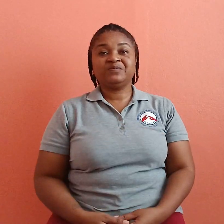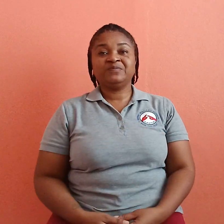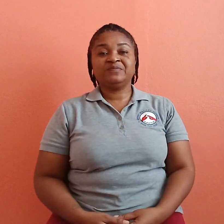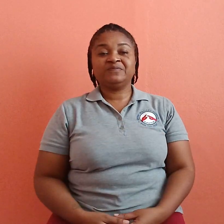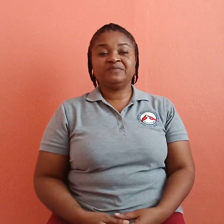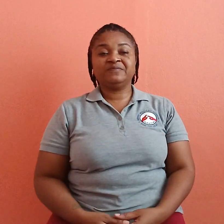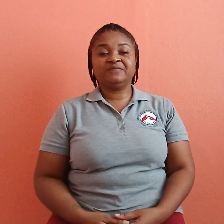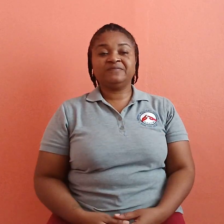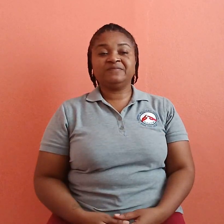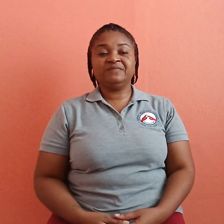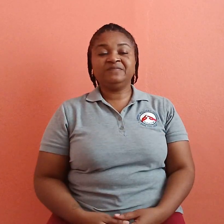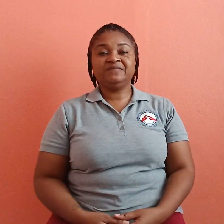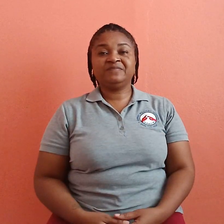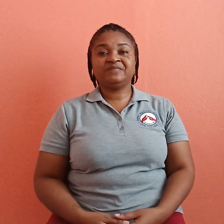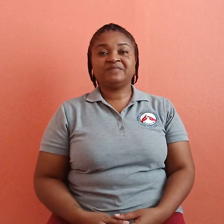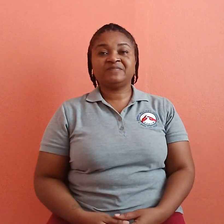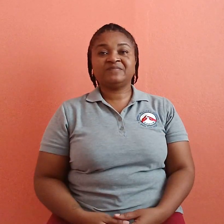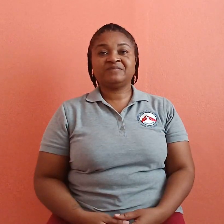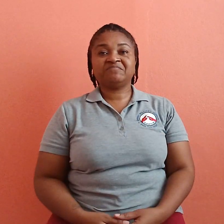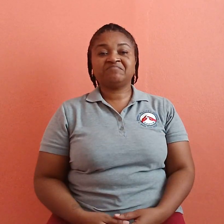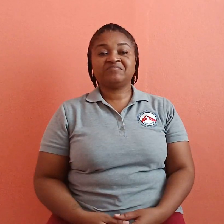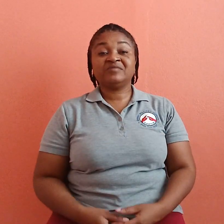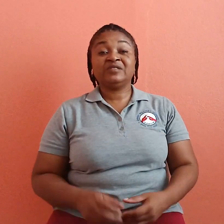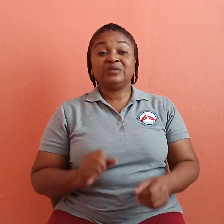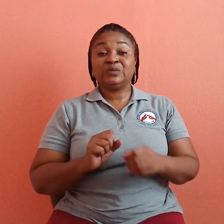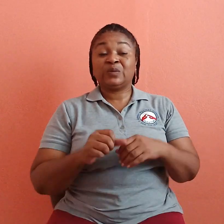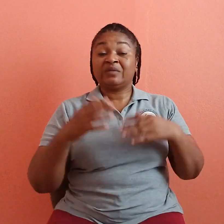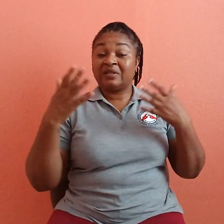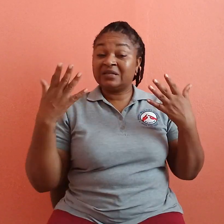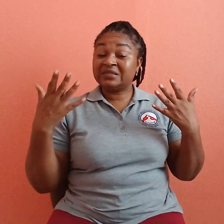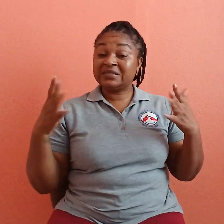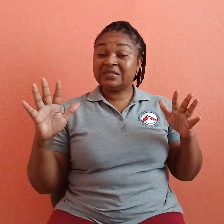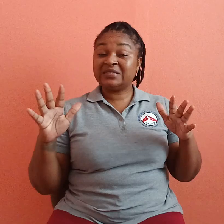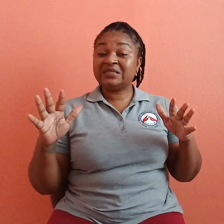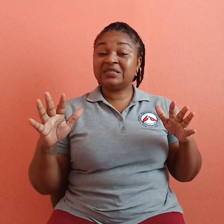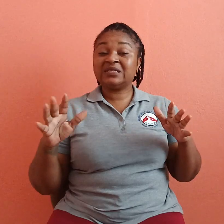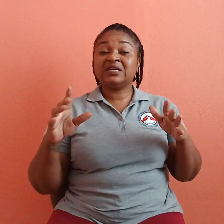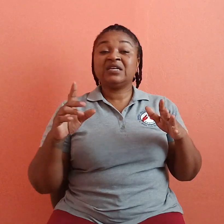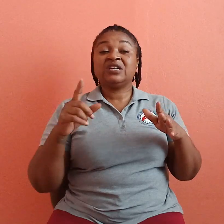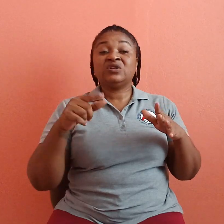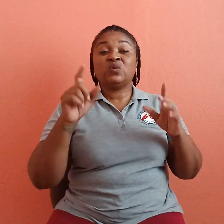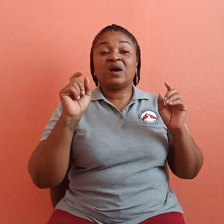And so, that is the end of it, and you give your references.